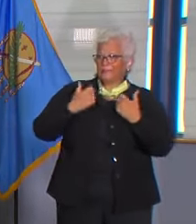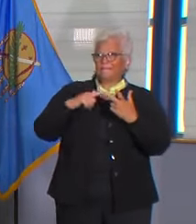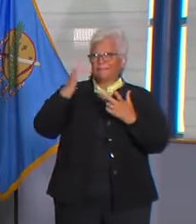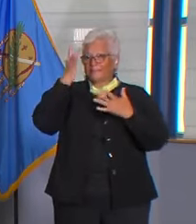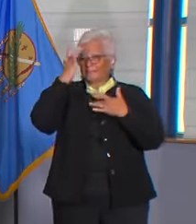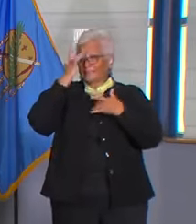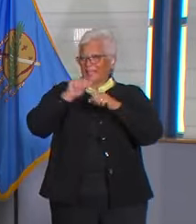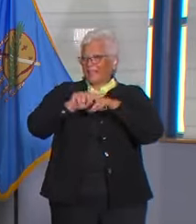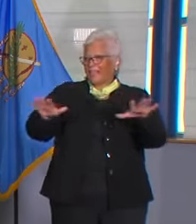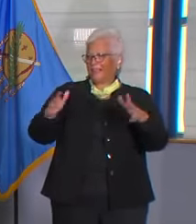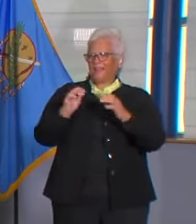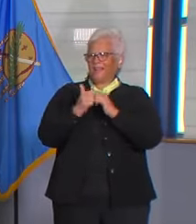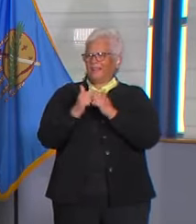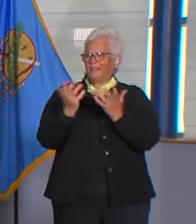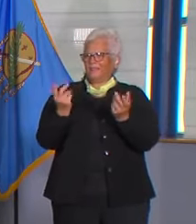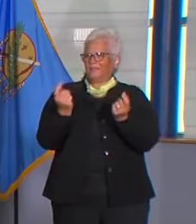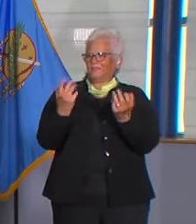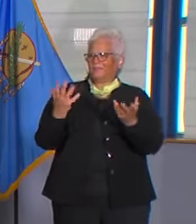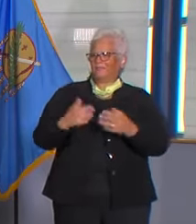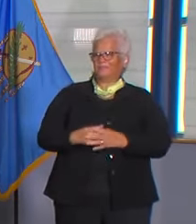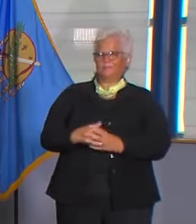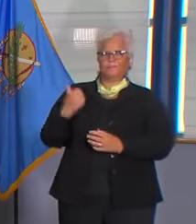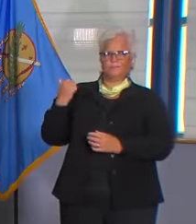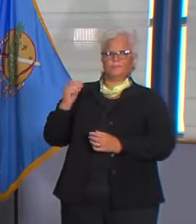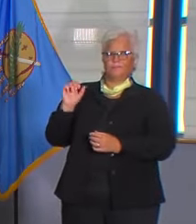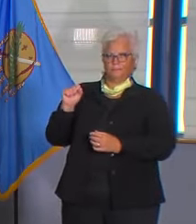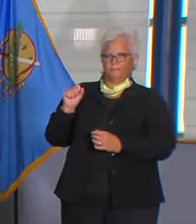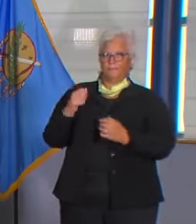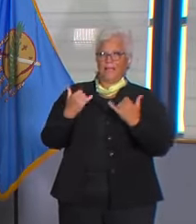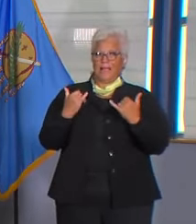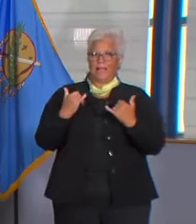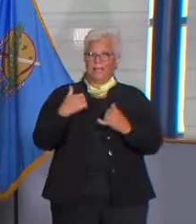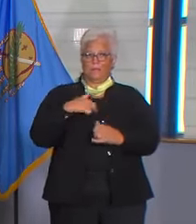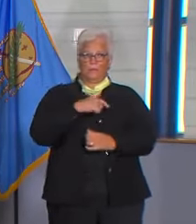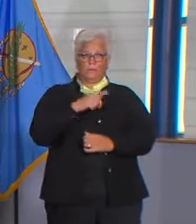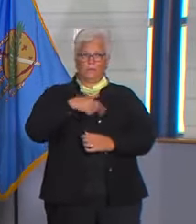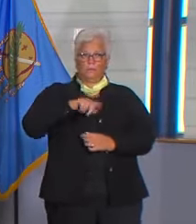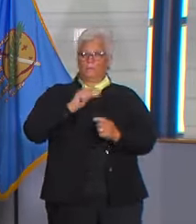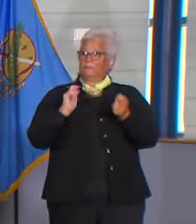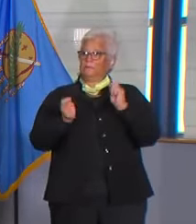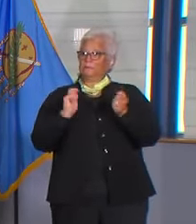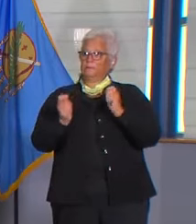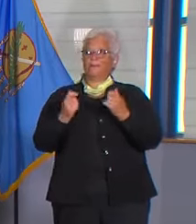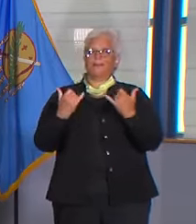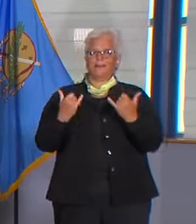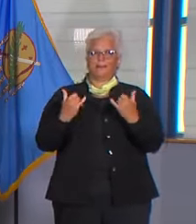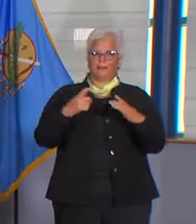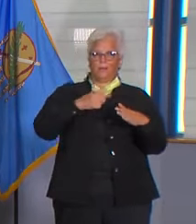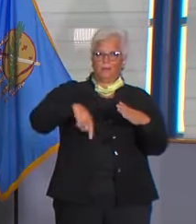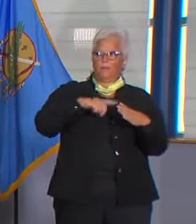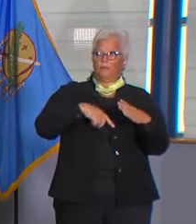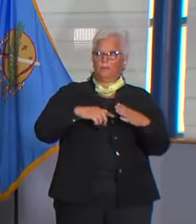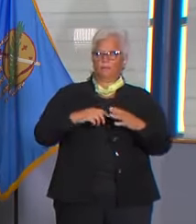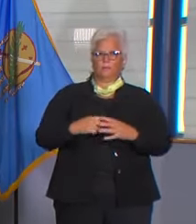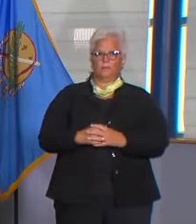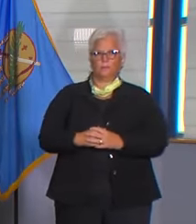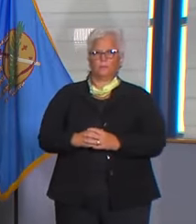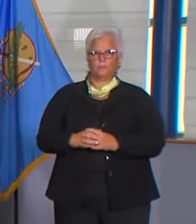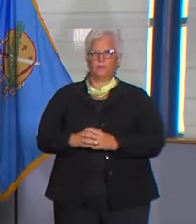you're asking how has this changed search and rescue operations. A lot of times our search and rescue operations were already taking